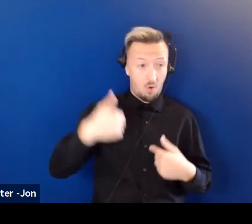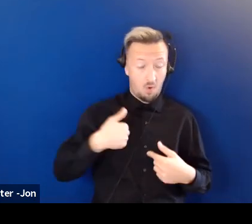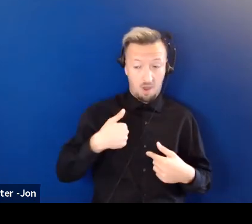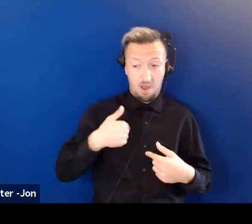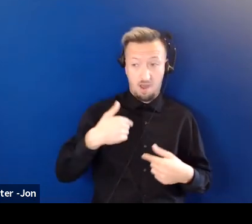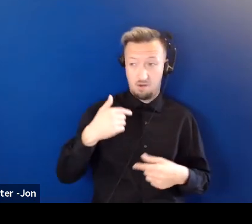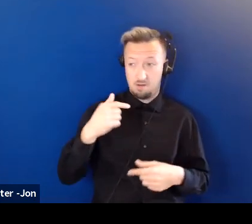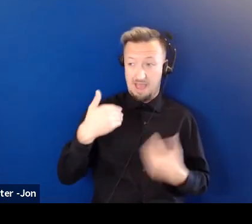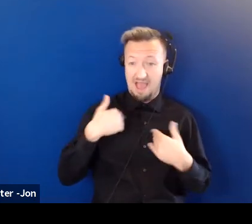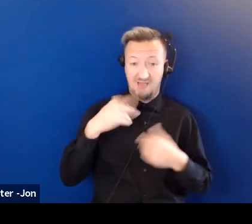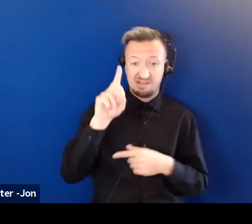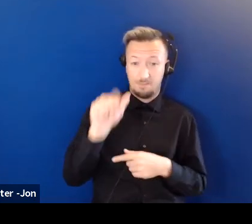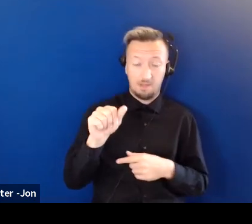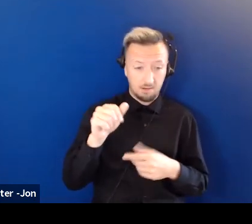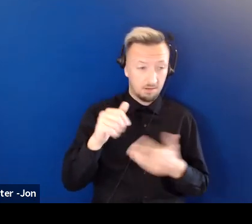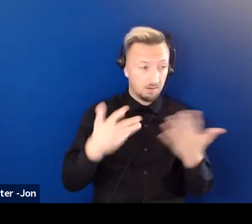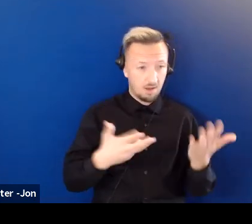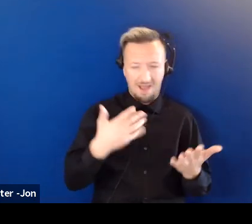the first place.